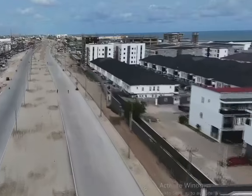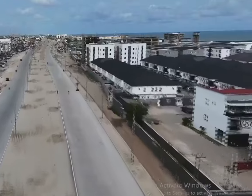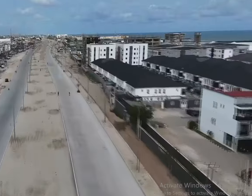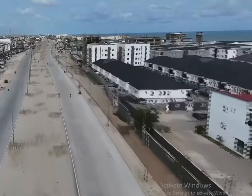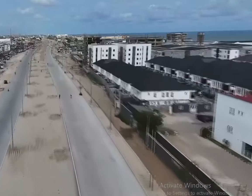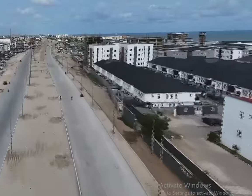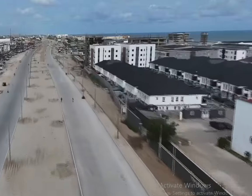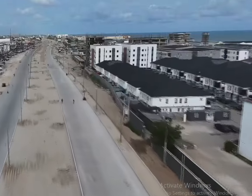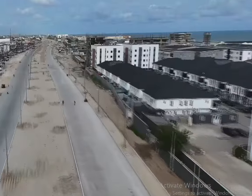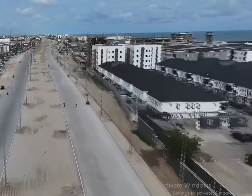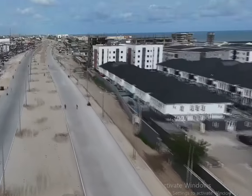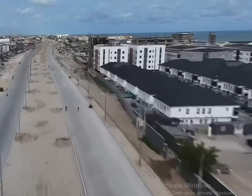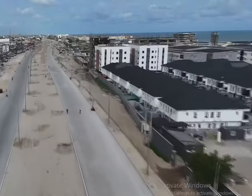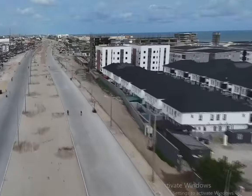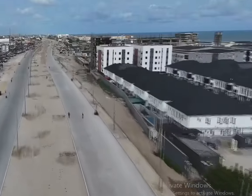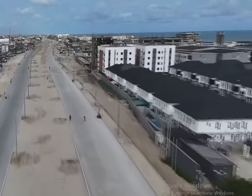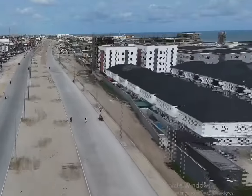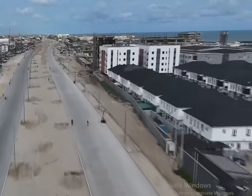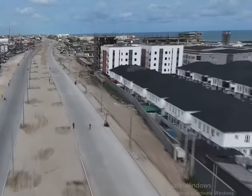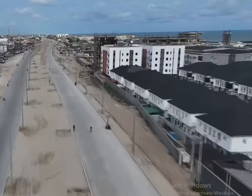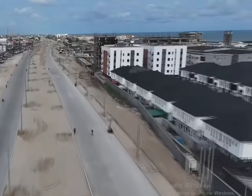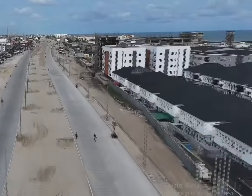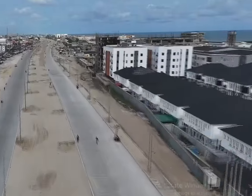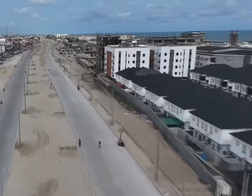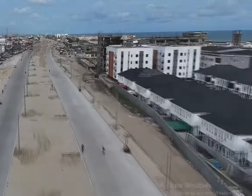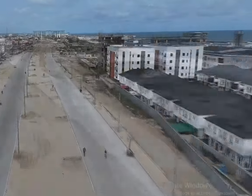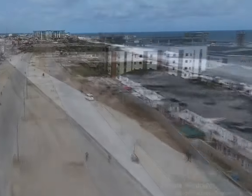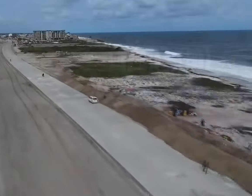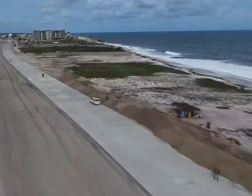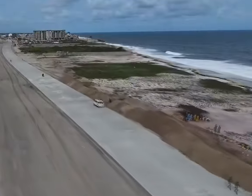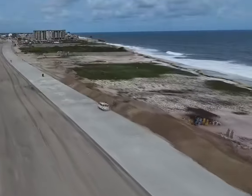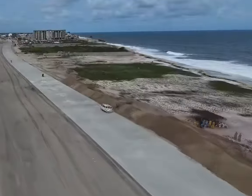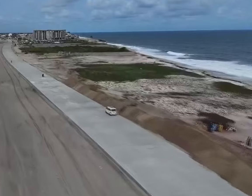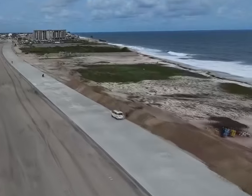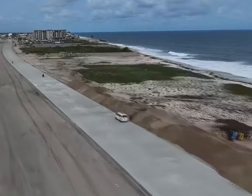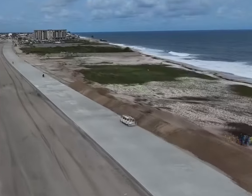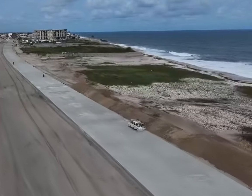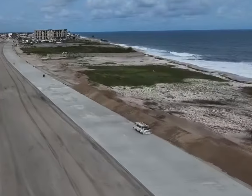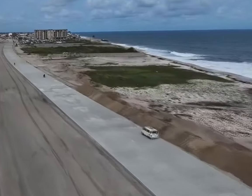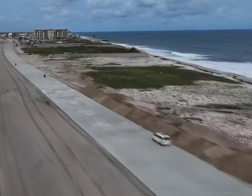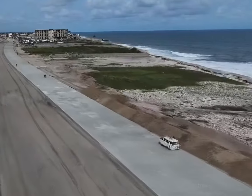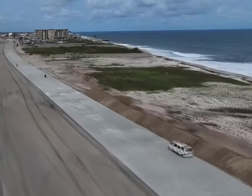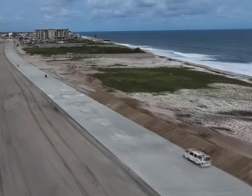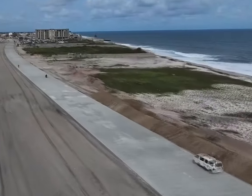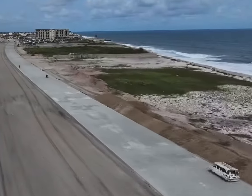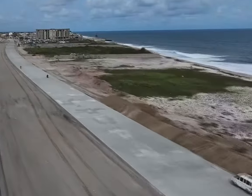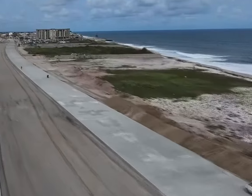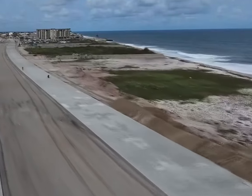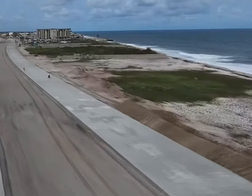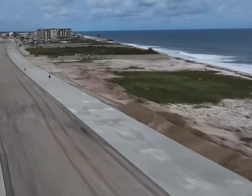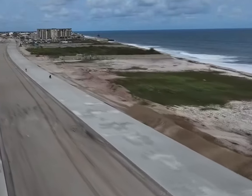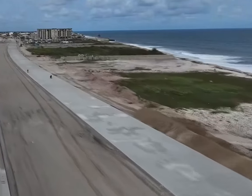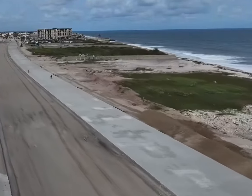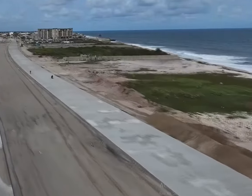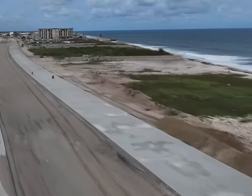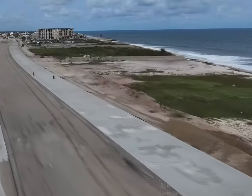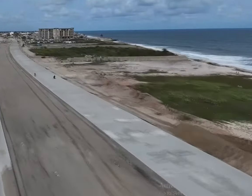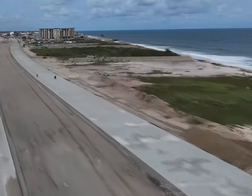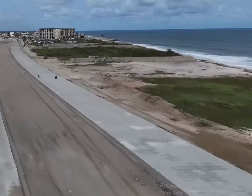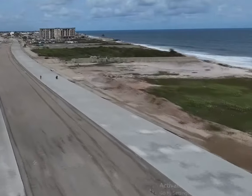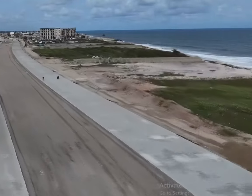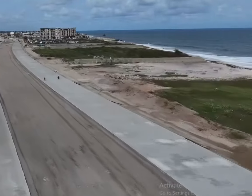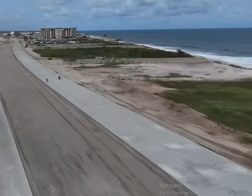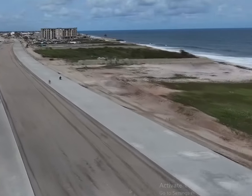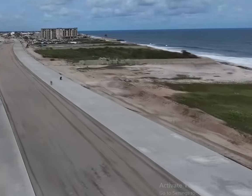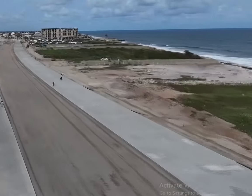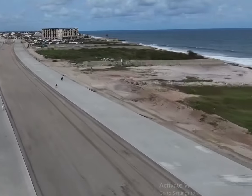kilometers, concrete is ongoing in the first 10 kilometers. Mr. President directed that we have to go to the end of the project, which is